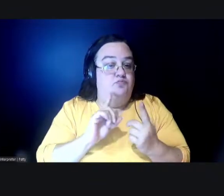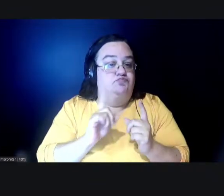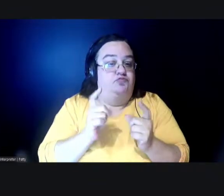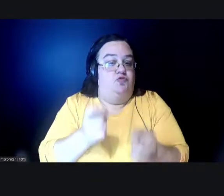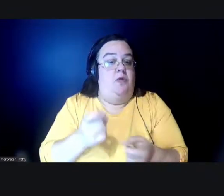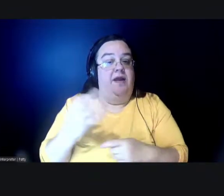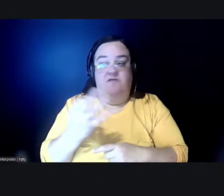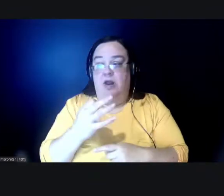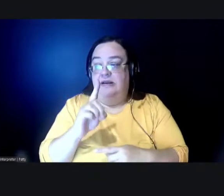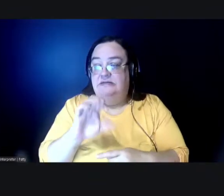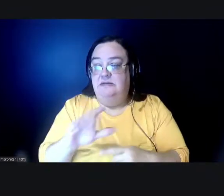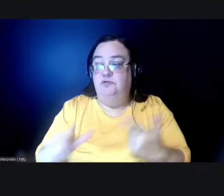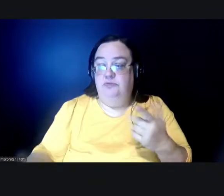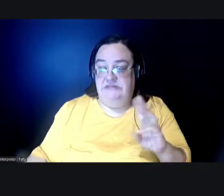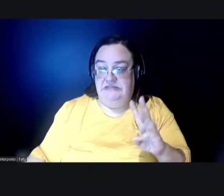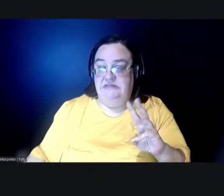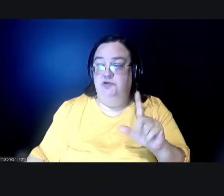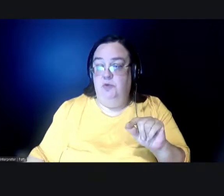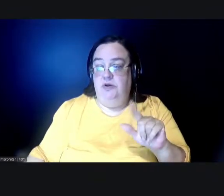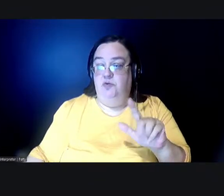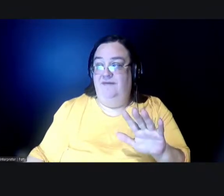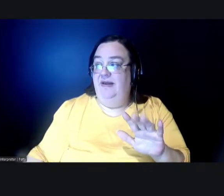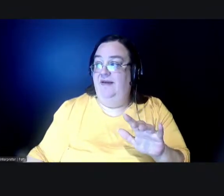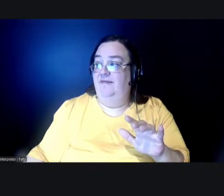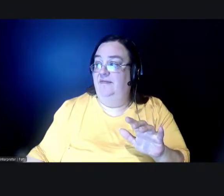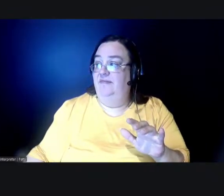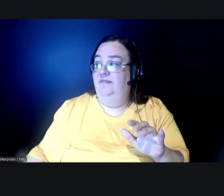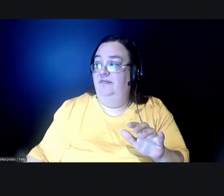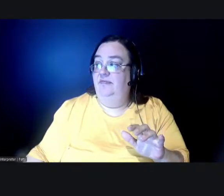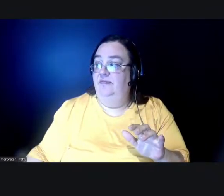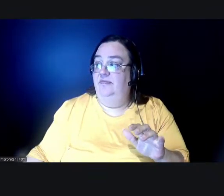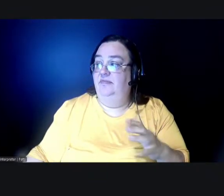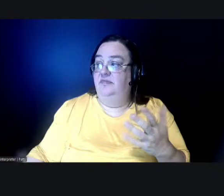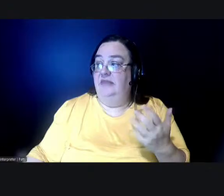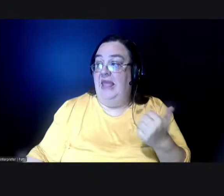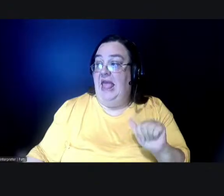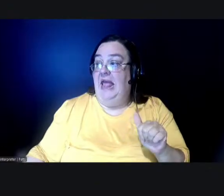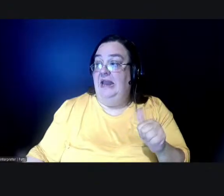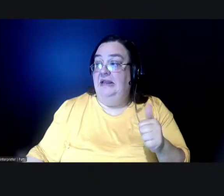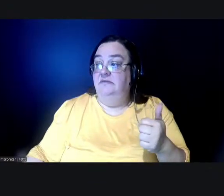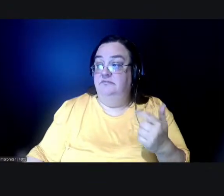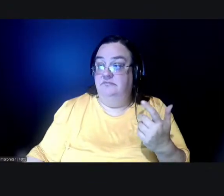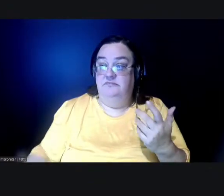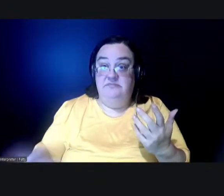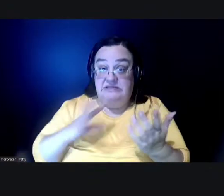December 26, 2025 as an additional staff holiday. Is there any discussion from the council?